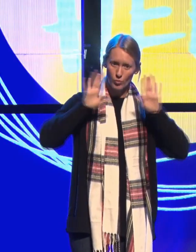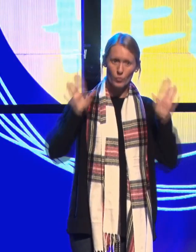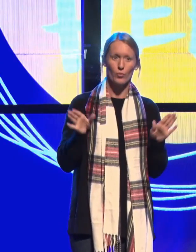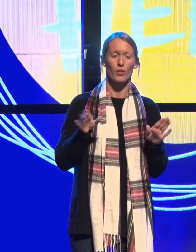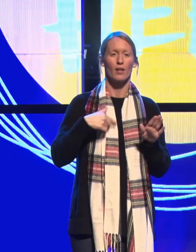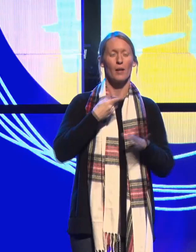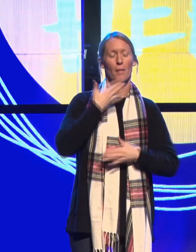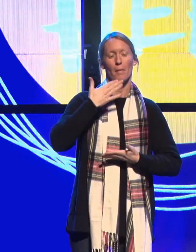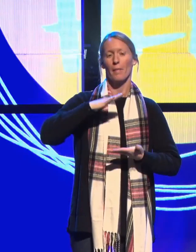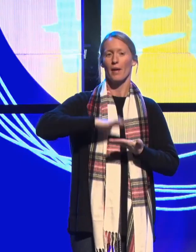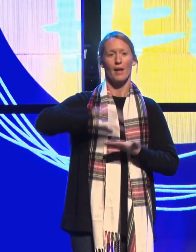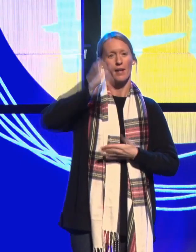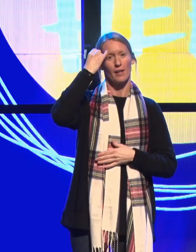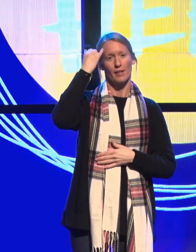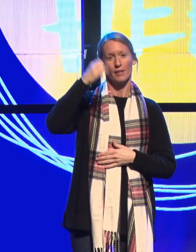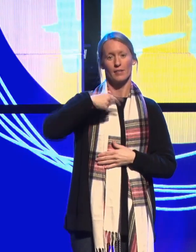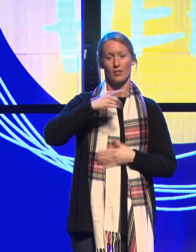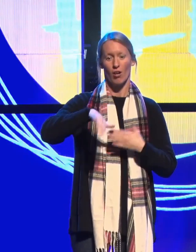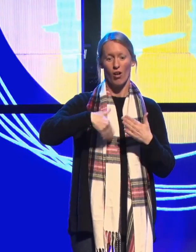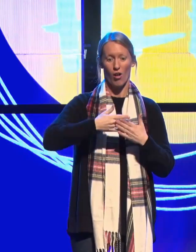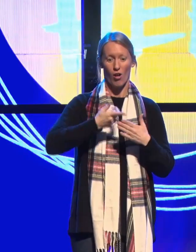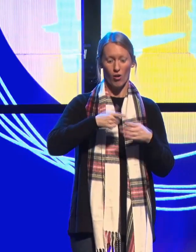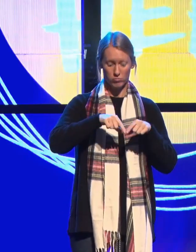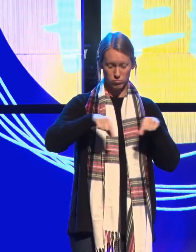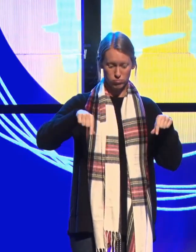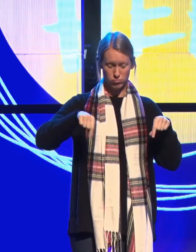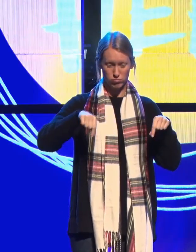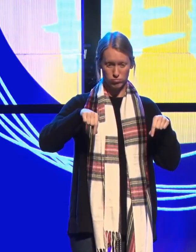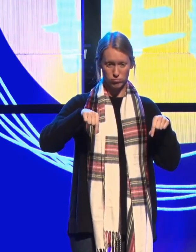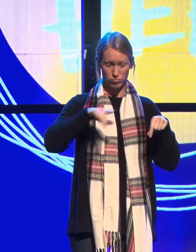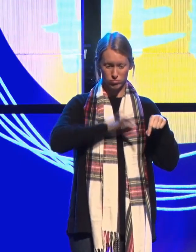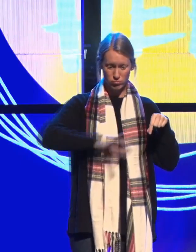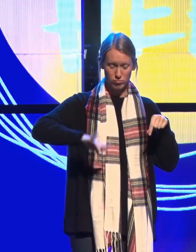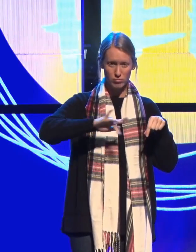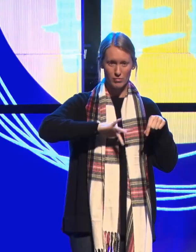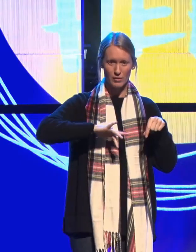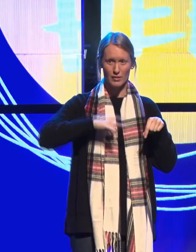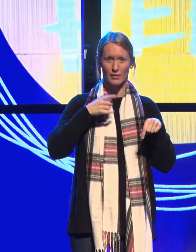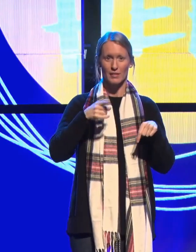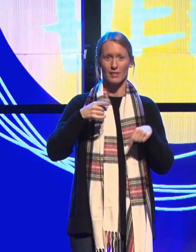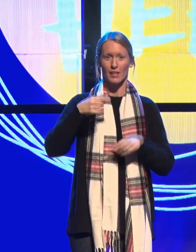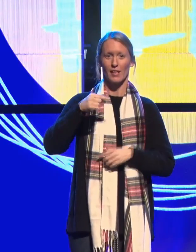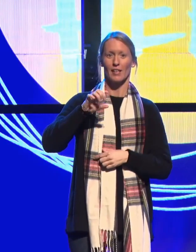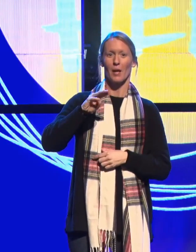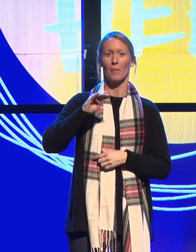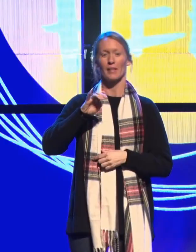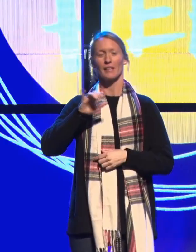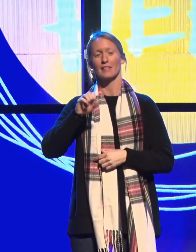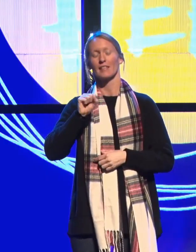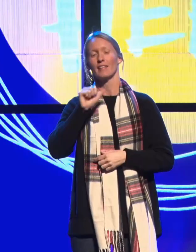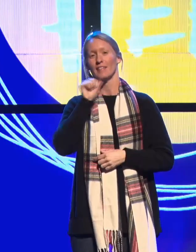idea. I shouldn't have eaten the whole bag of gummies. Not those gummies, like,